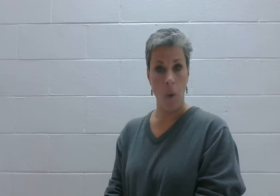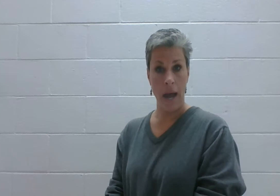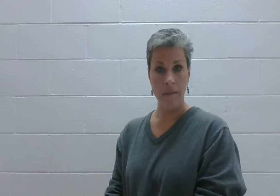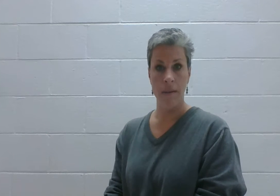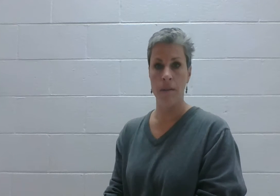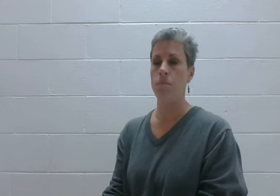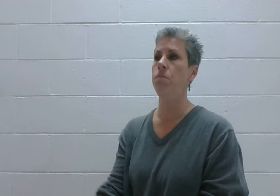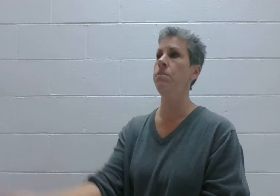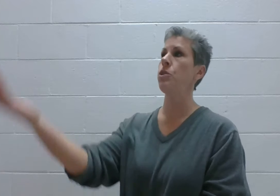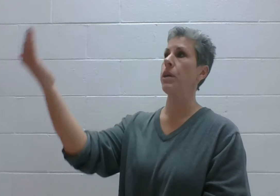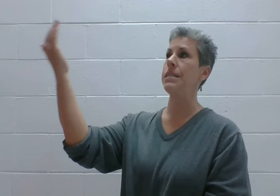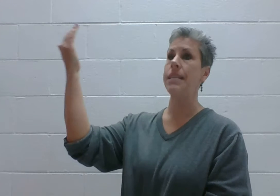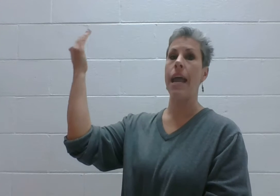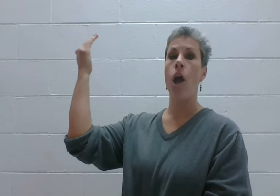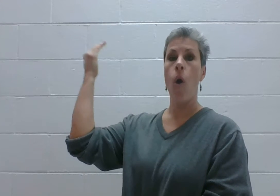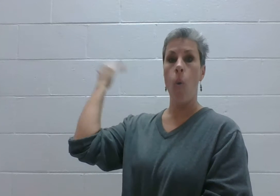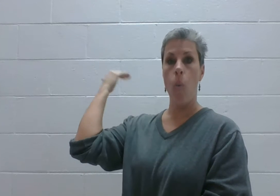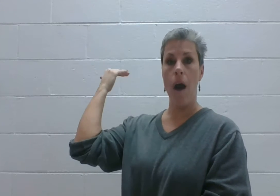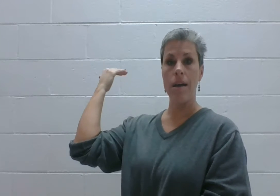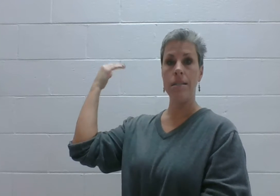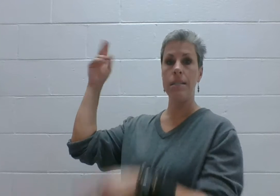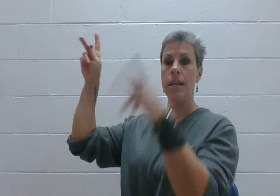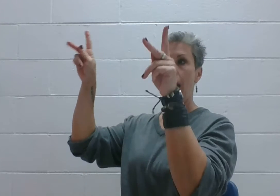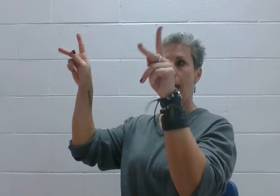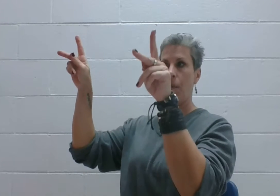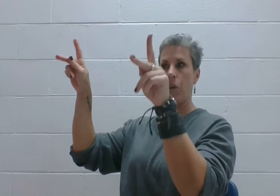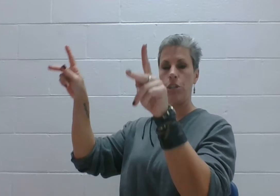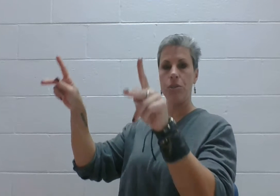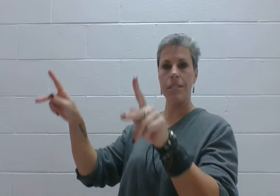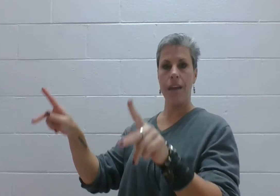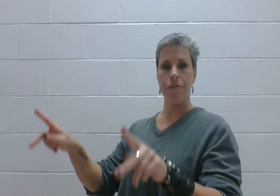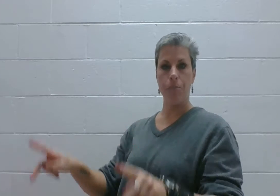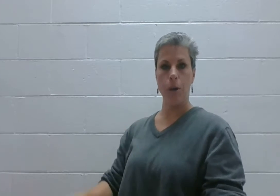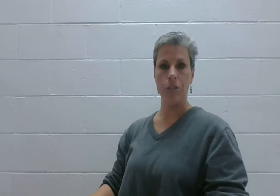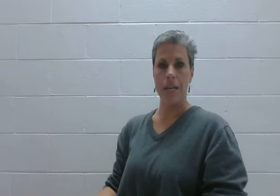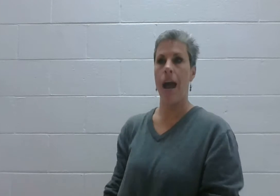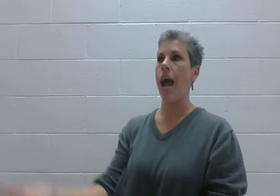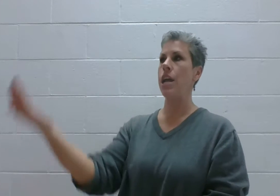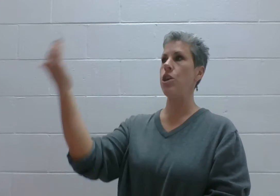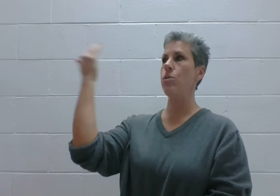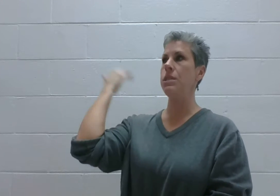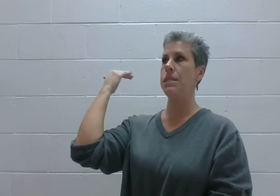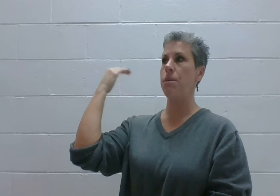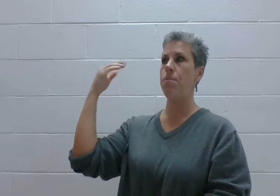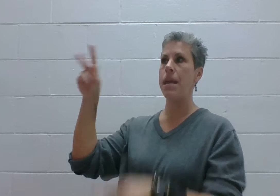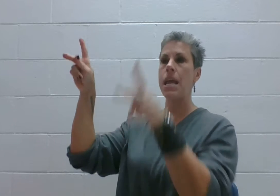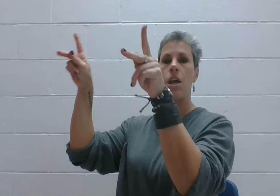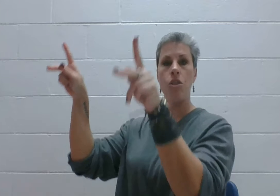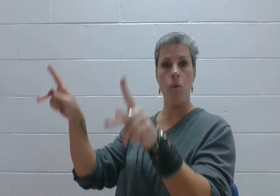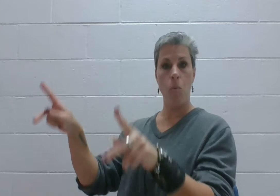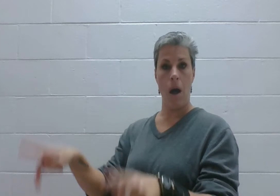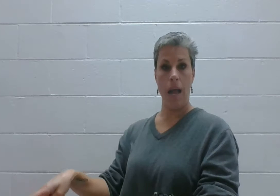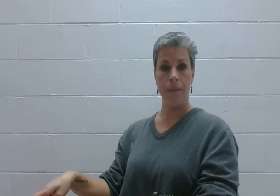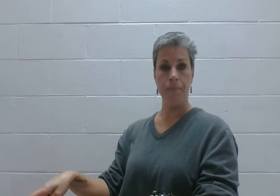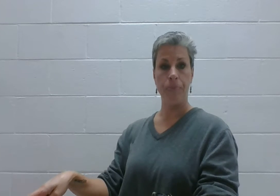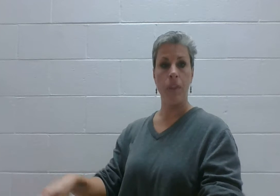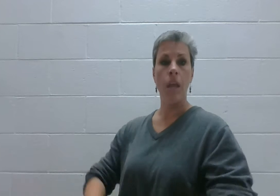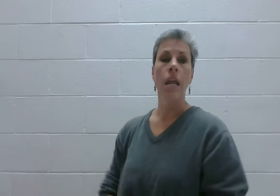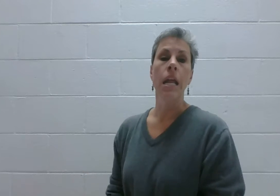one. So we're going to say was, and then we're going to do the sign for person. I used to be the one.